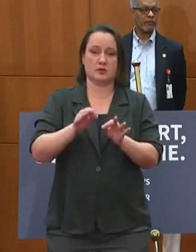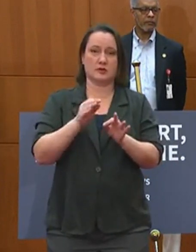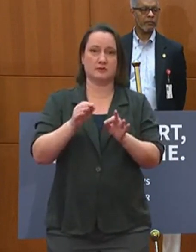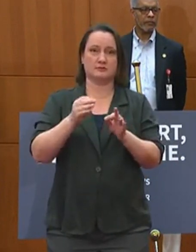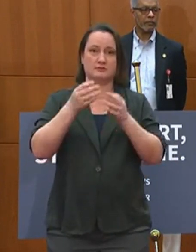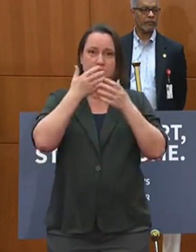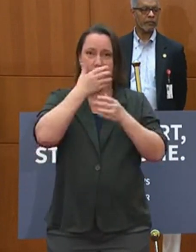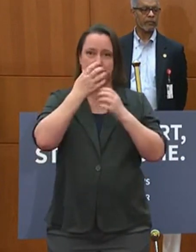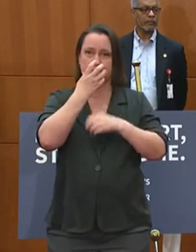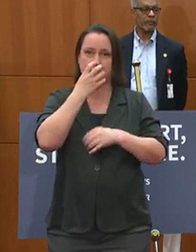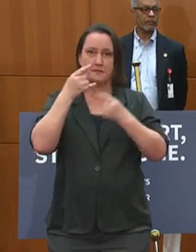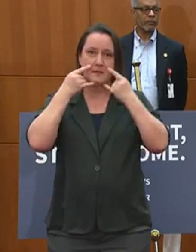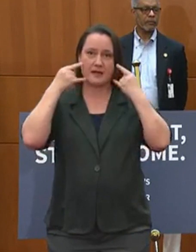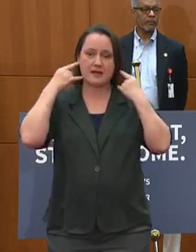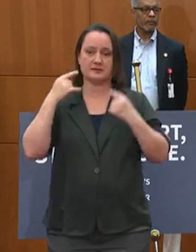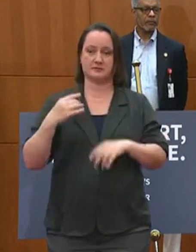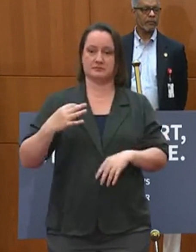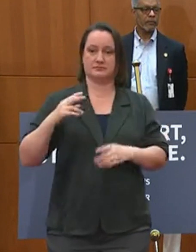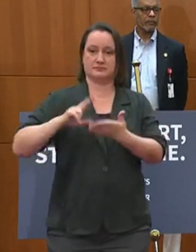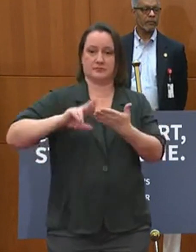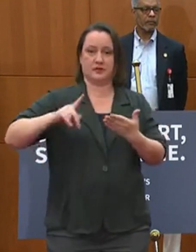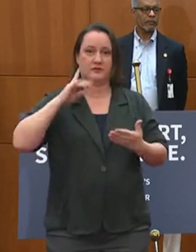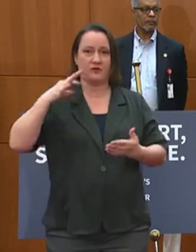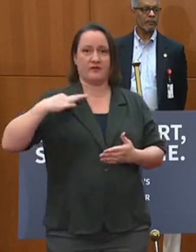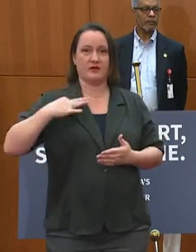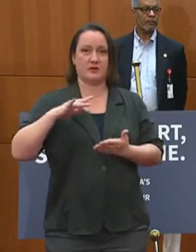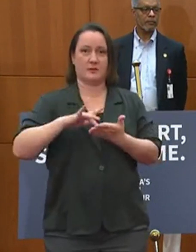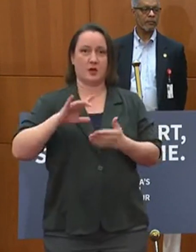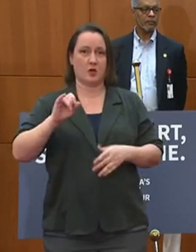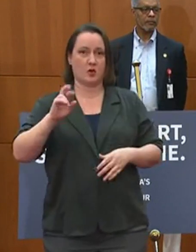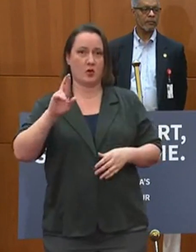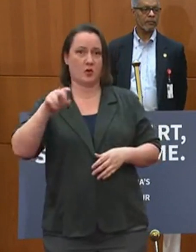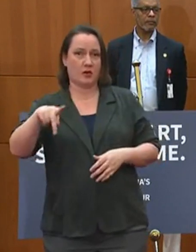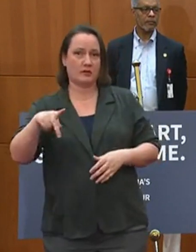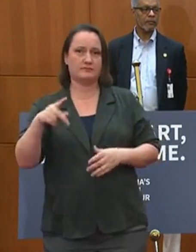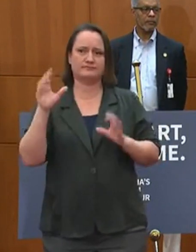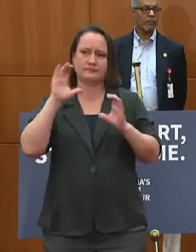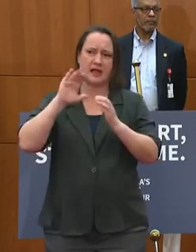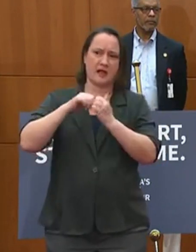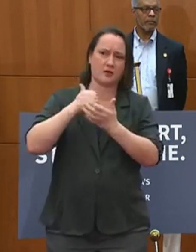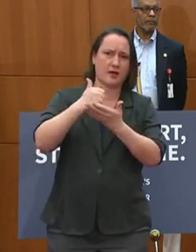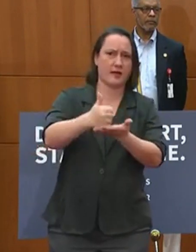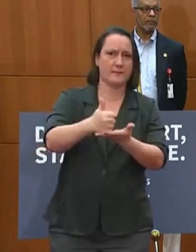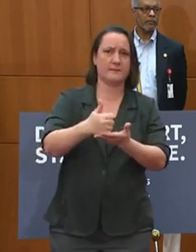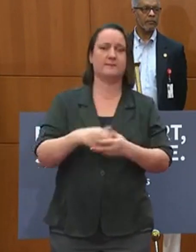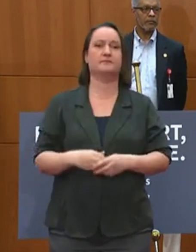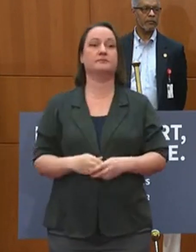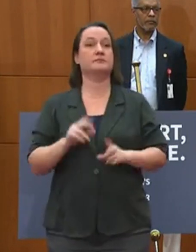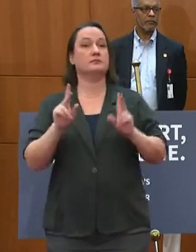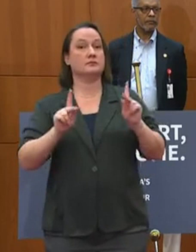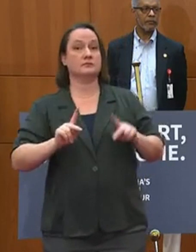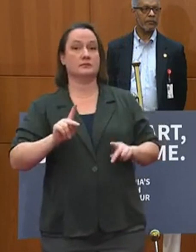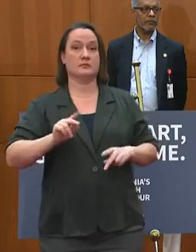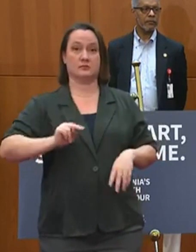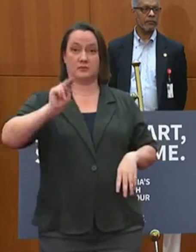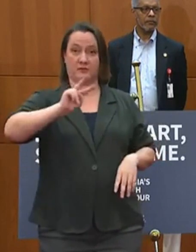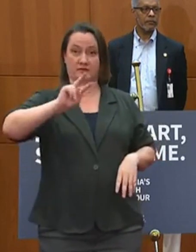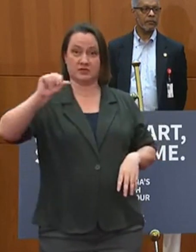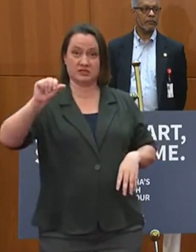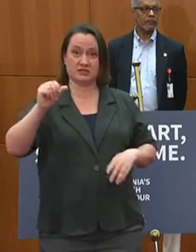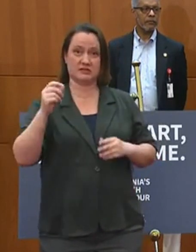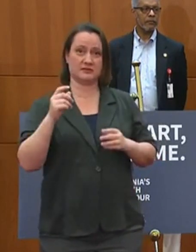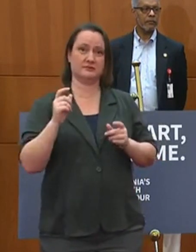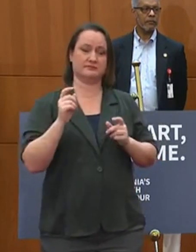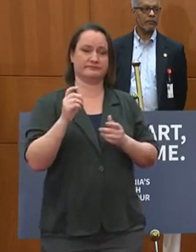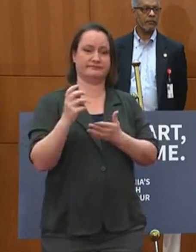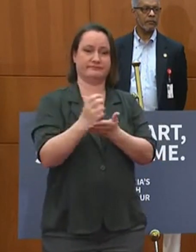our volunteer medical corps, looking for ways to help out. We had people in Northern Virginia who raised money